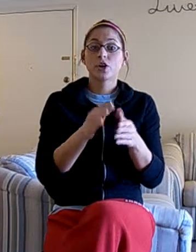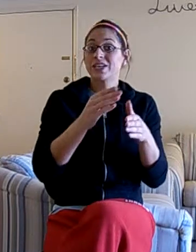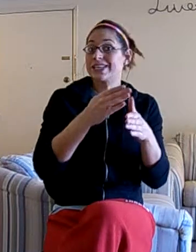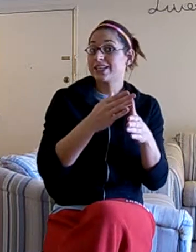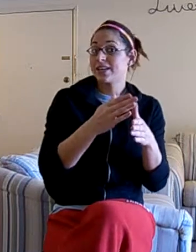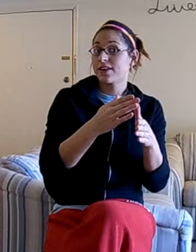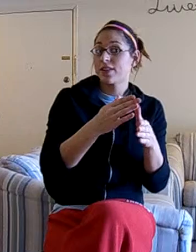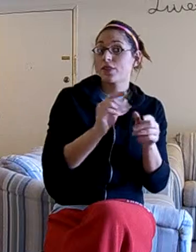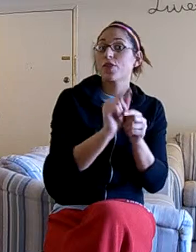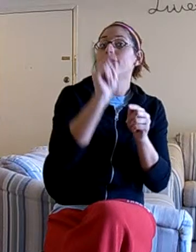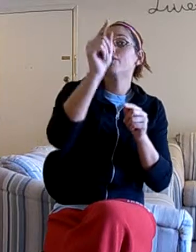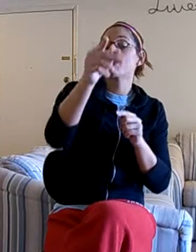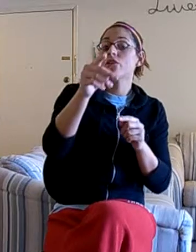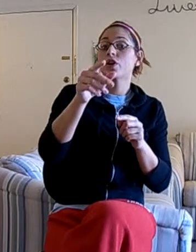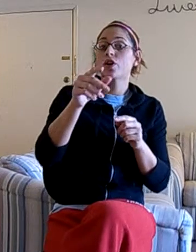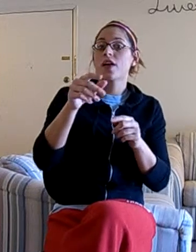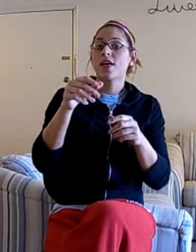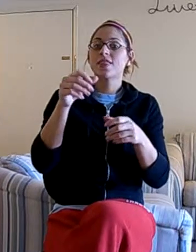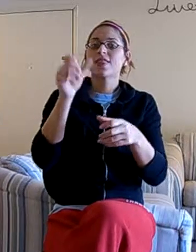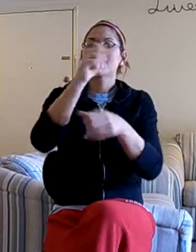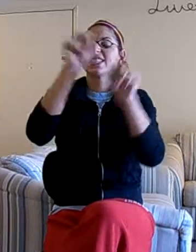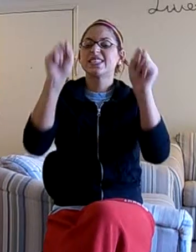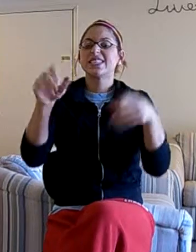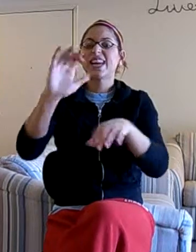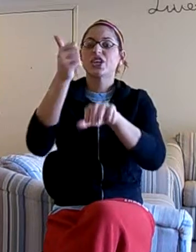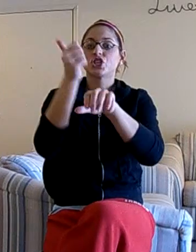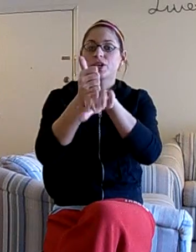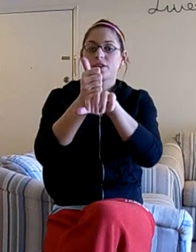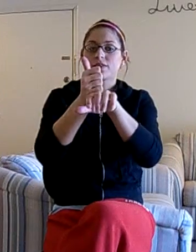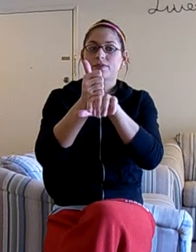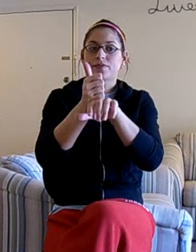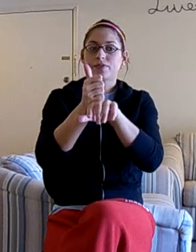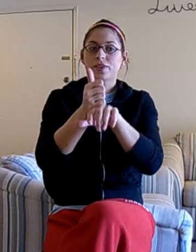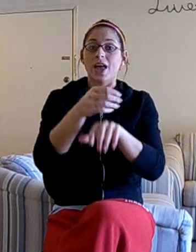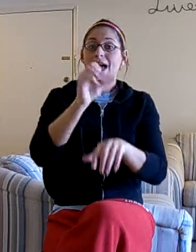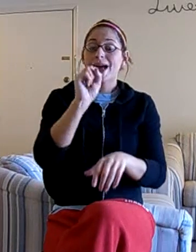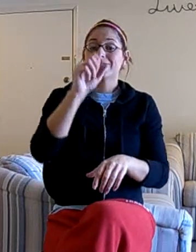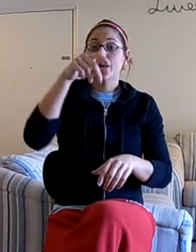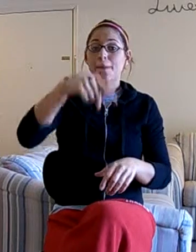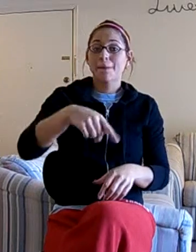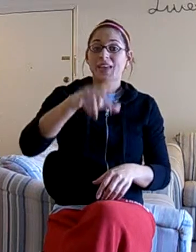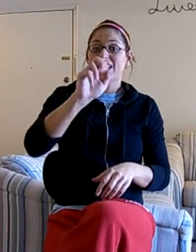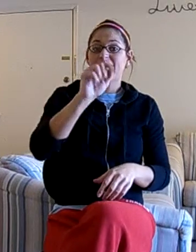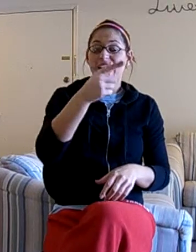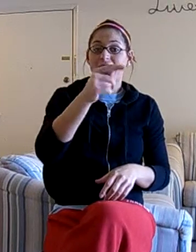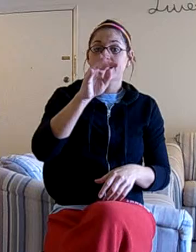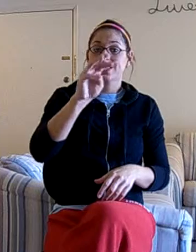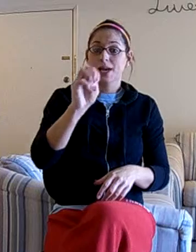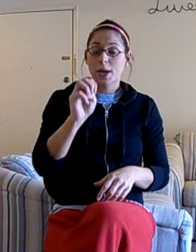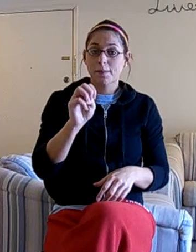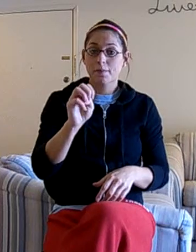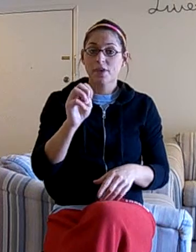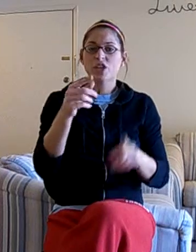is away. Let's say that SP lag time that we just measured came from a seismograph station in